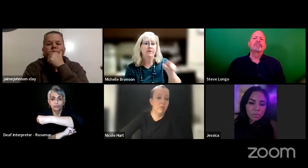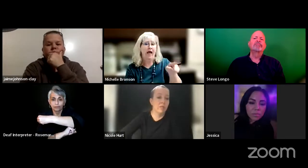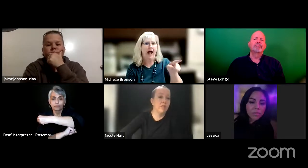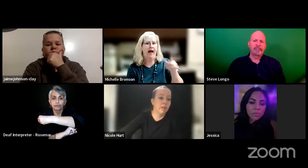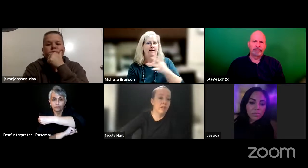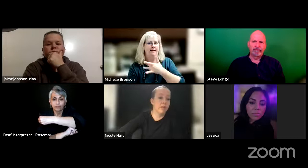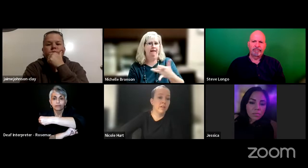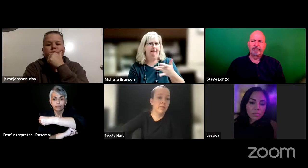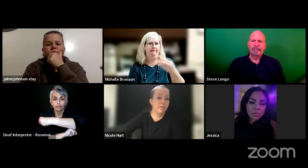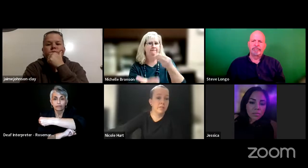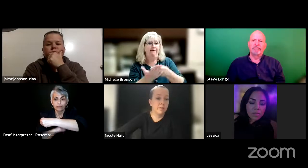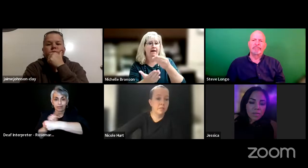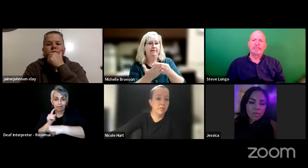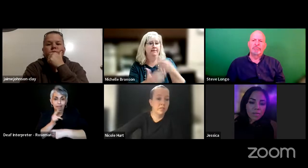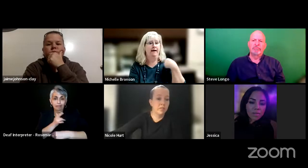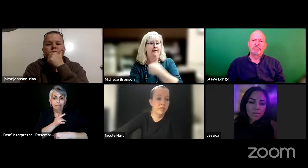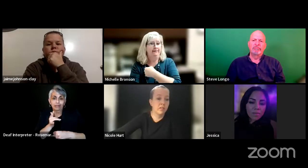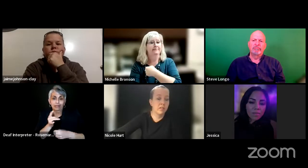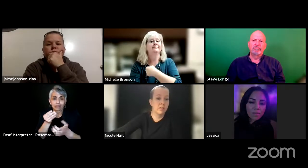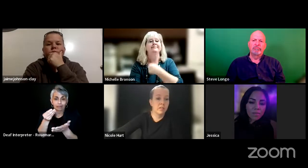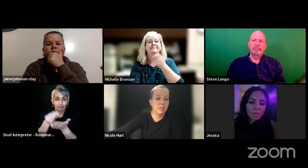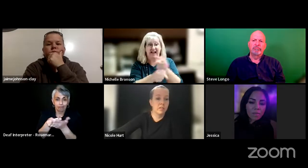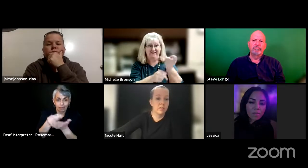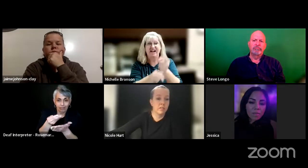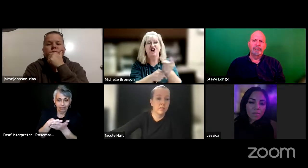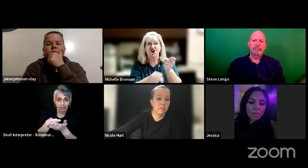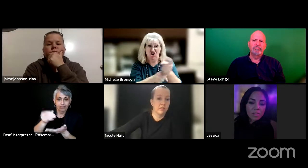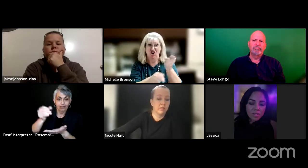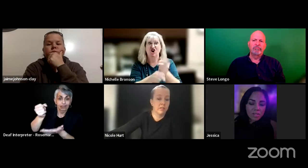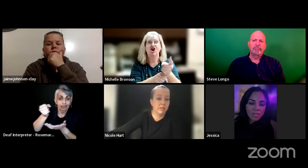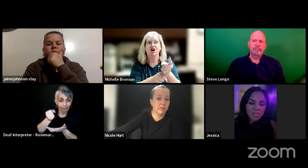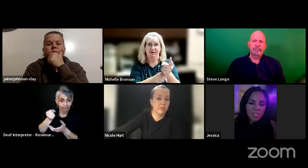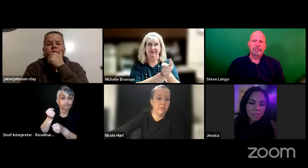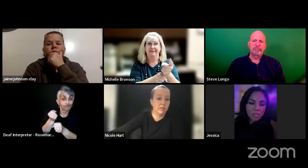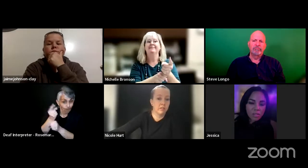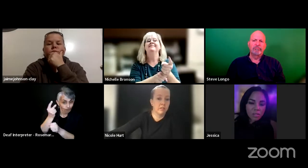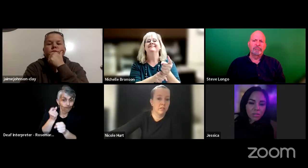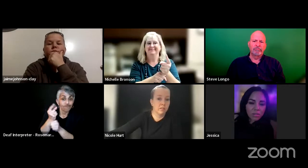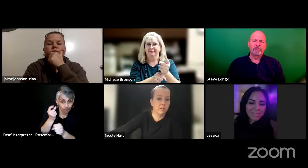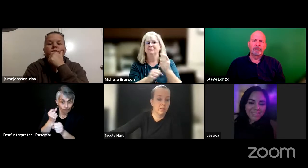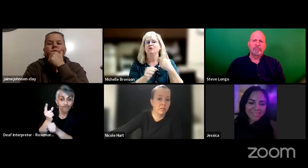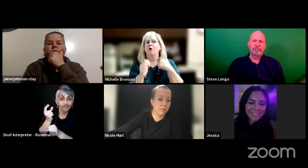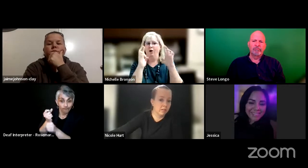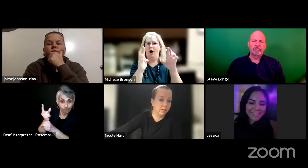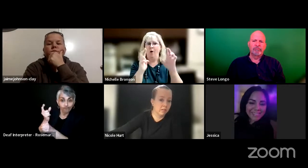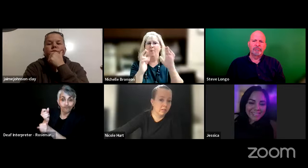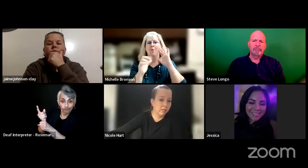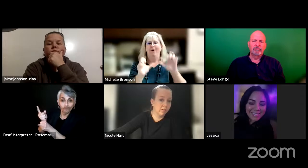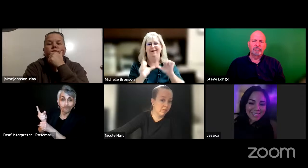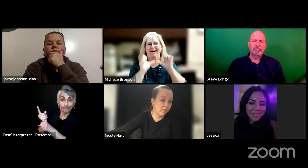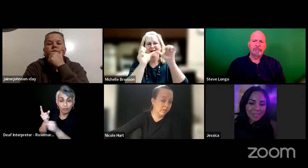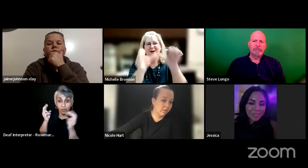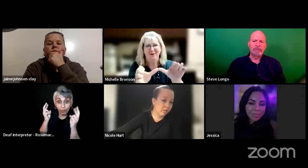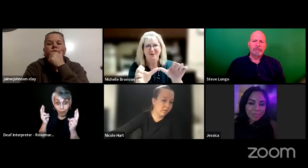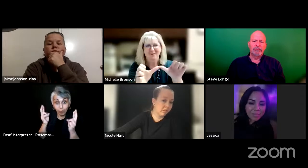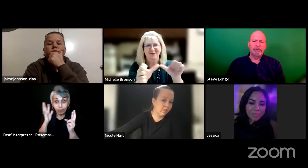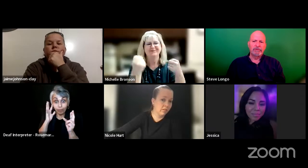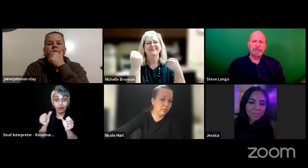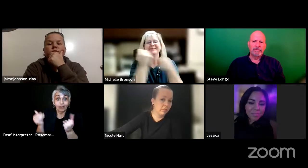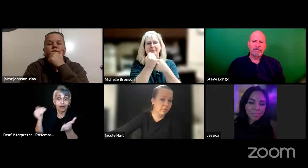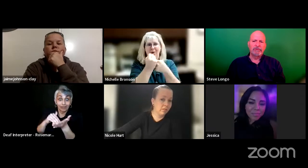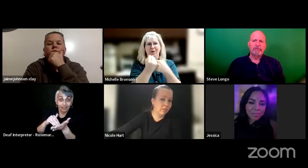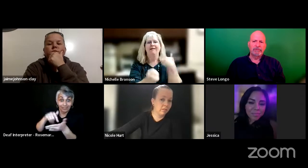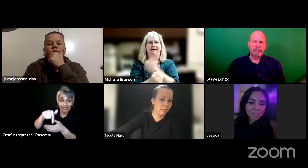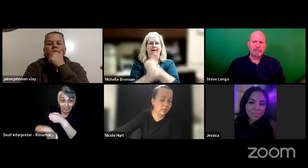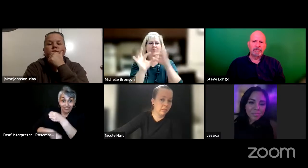So the Fansler Foundation is an annual grant, and we are hopeful